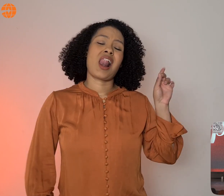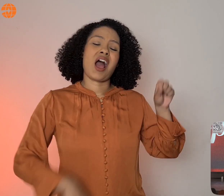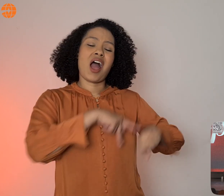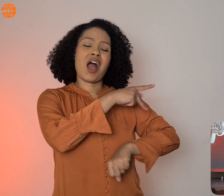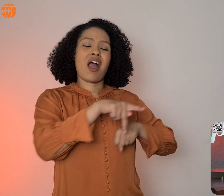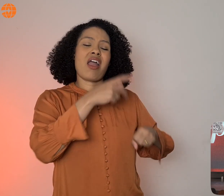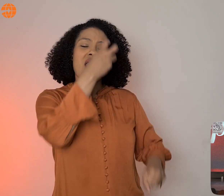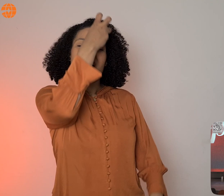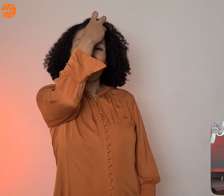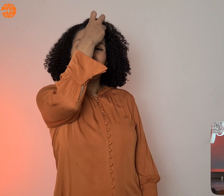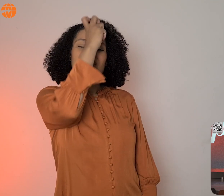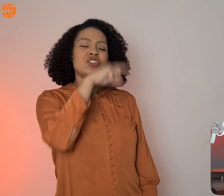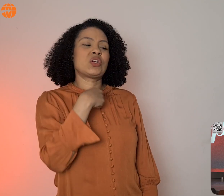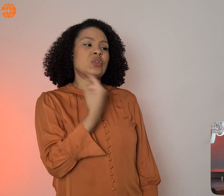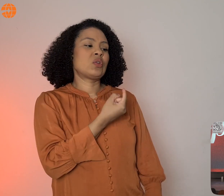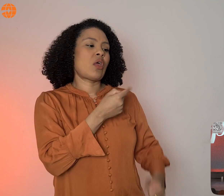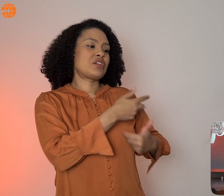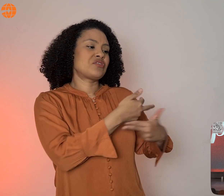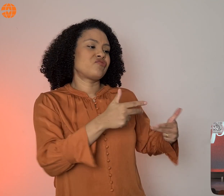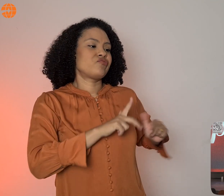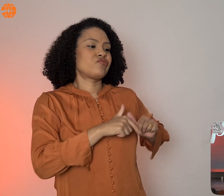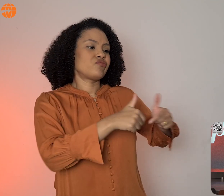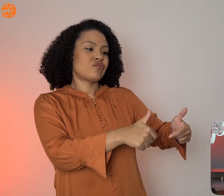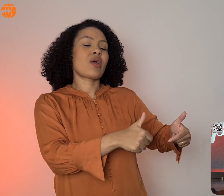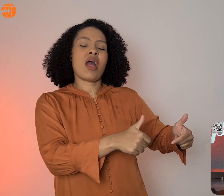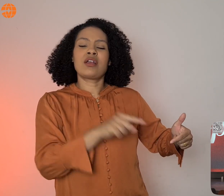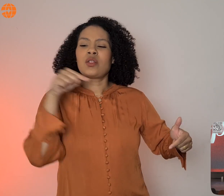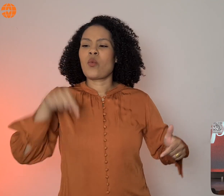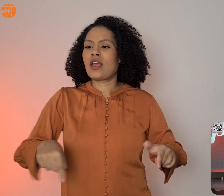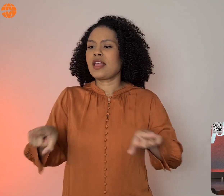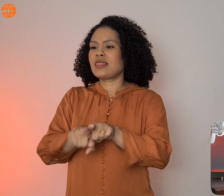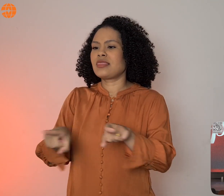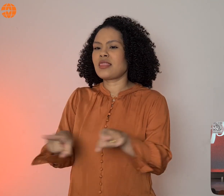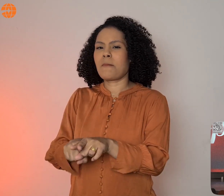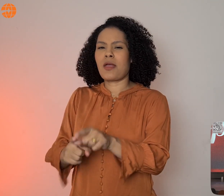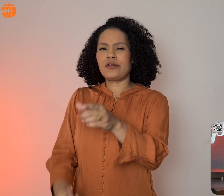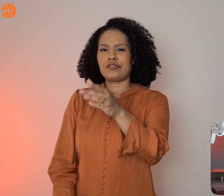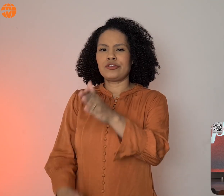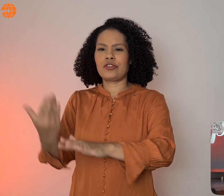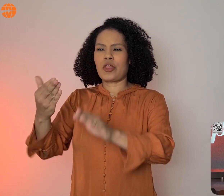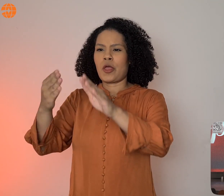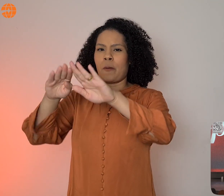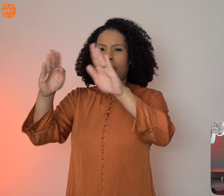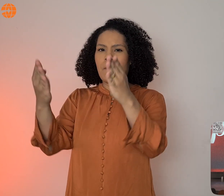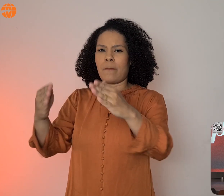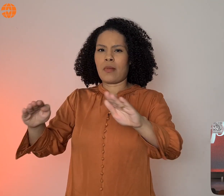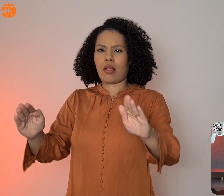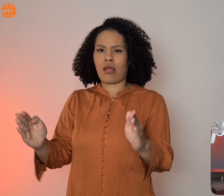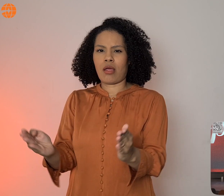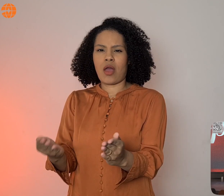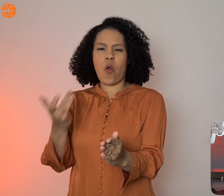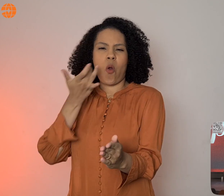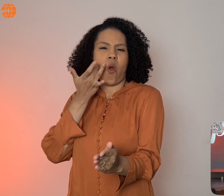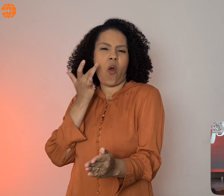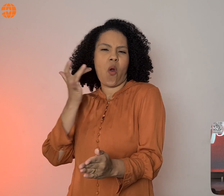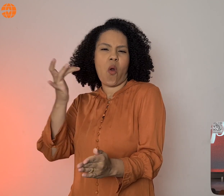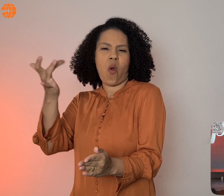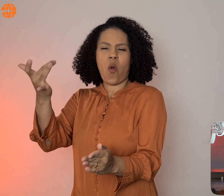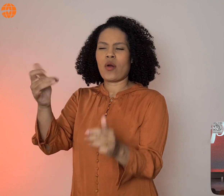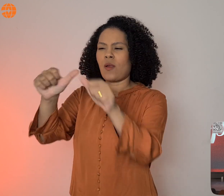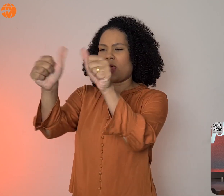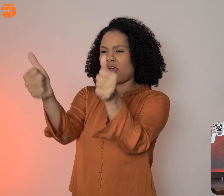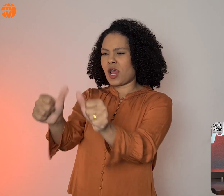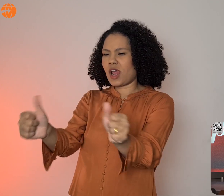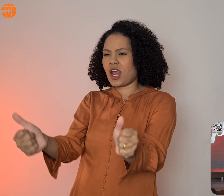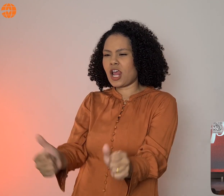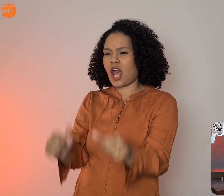no Egito e eles construíram ali um ídolo, um bezerro de ouro. They deserved to die. Eles mereciam morrer. And